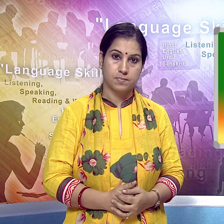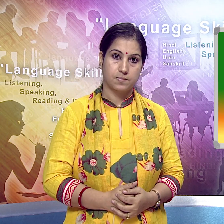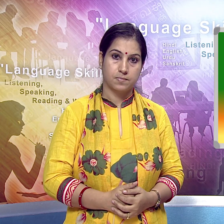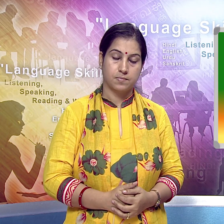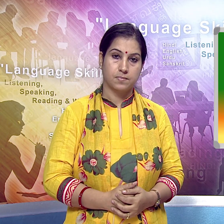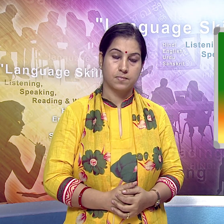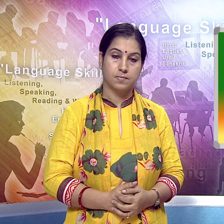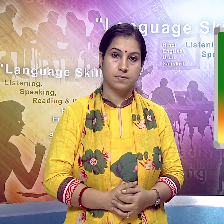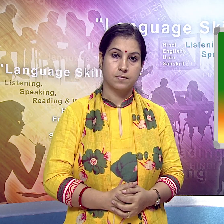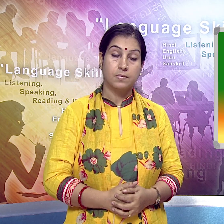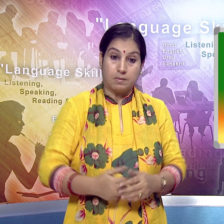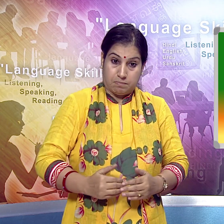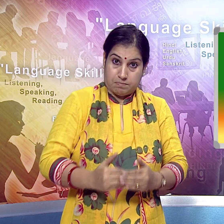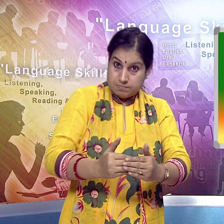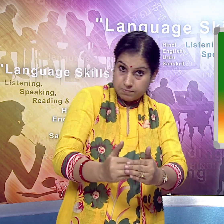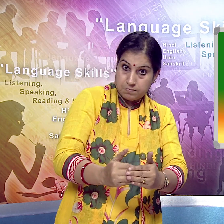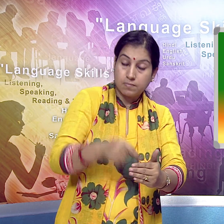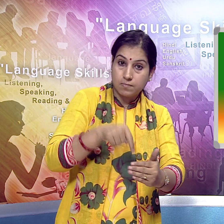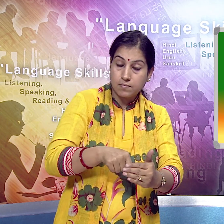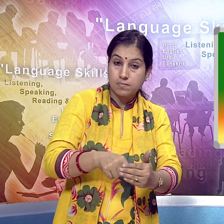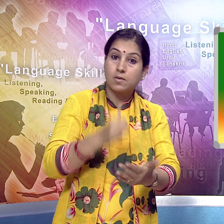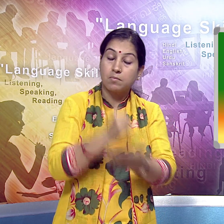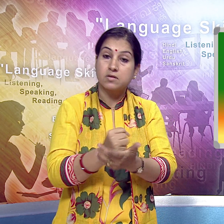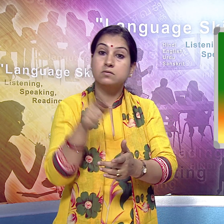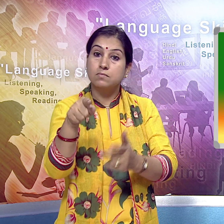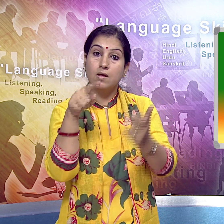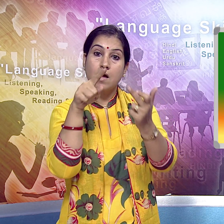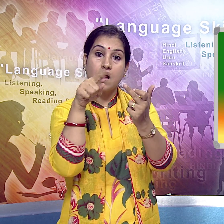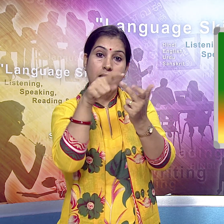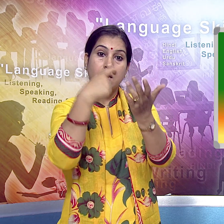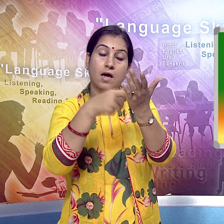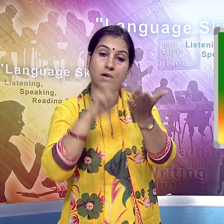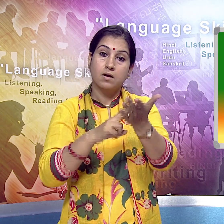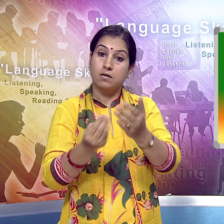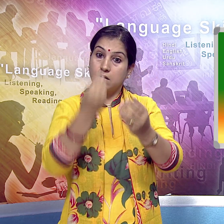In pregnancy, you require the iron more.